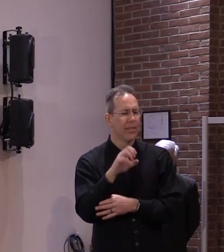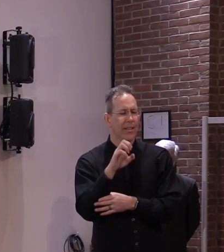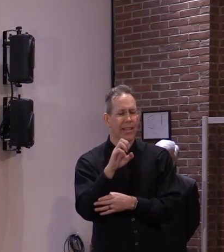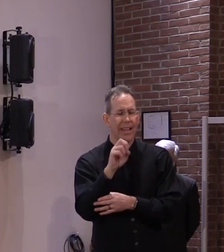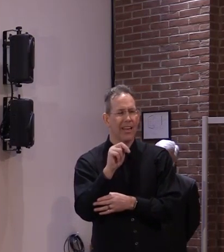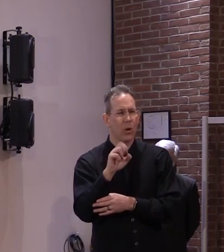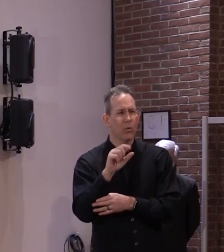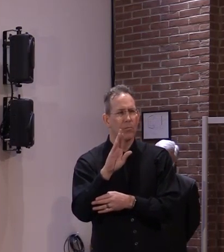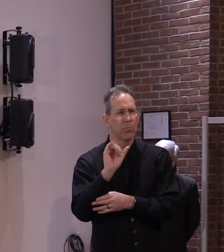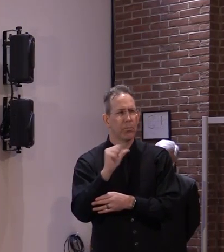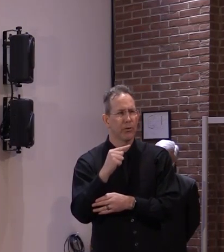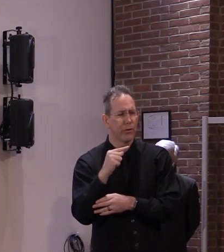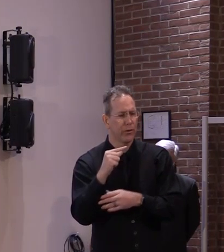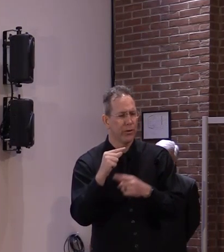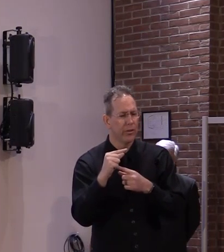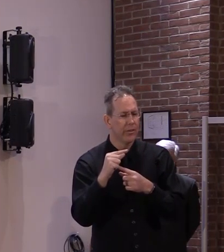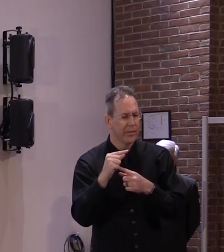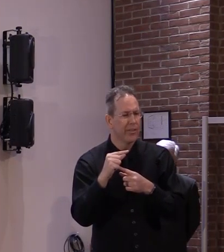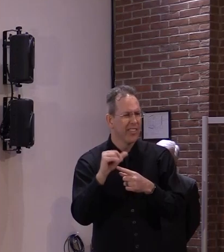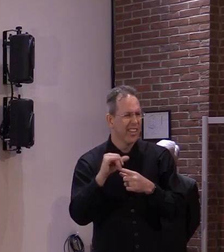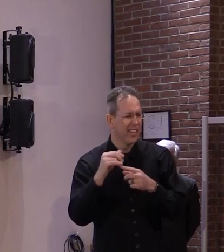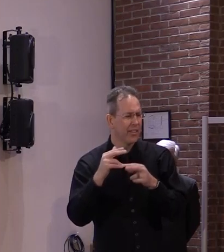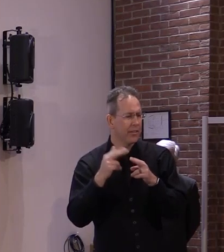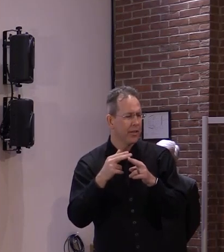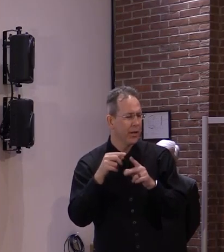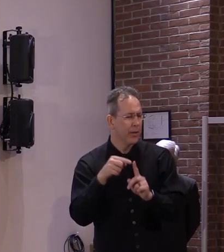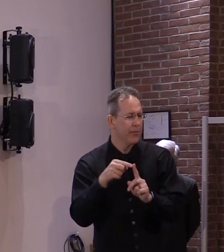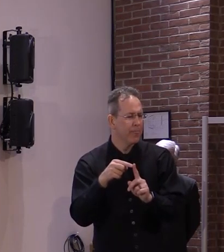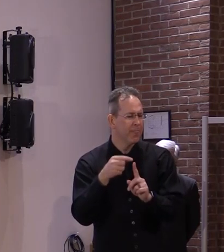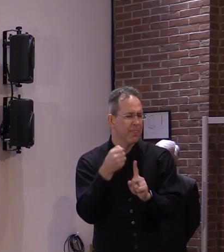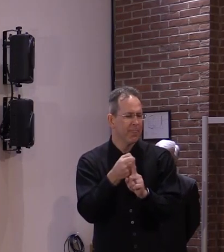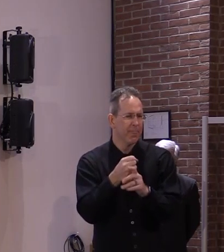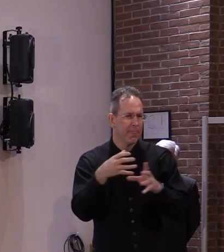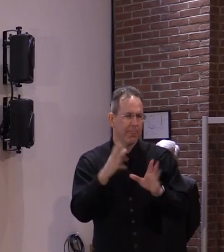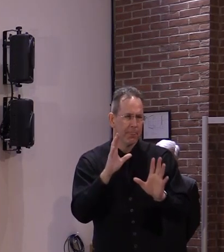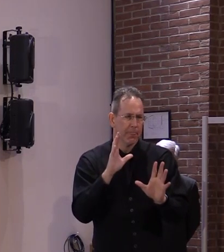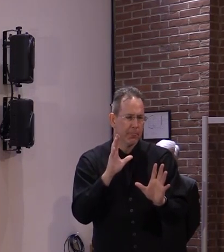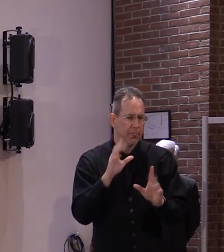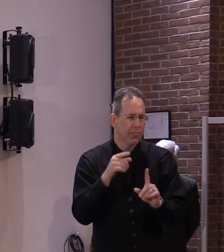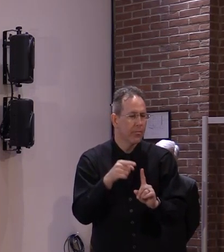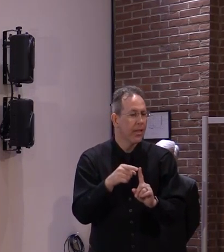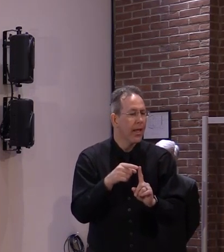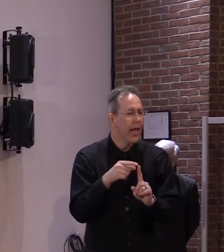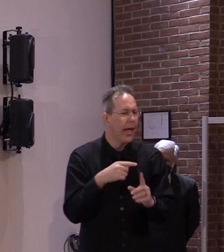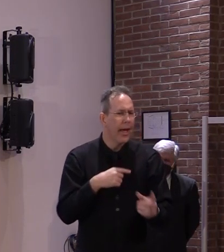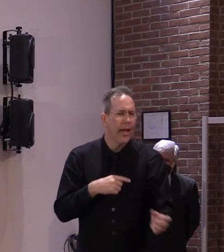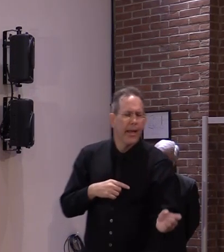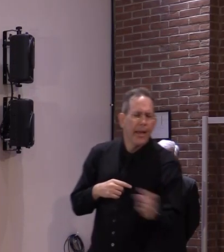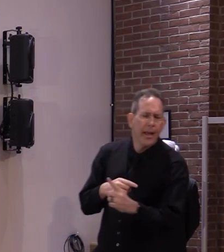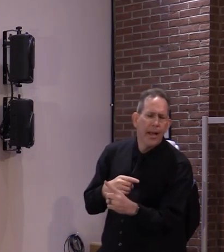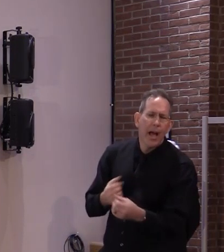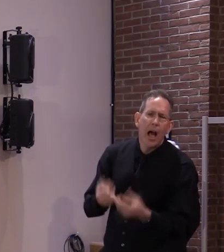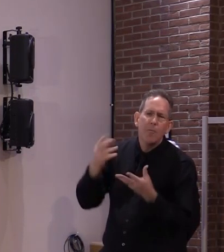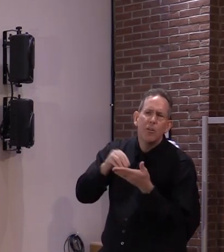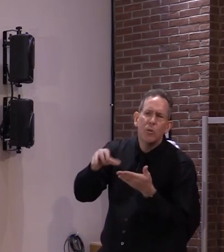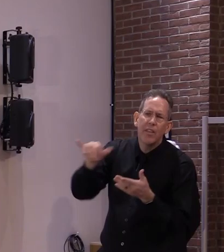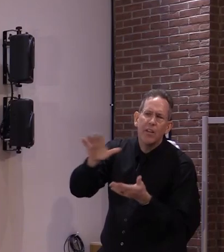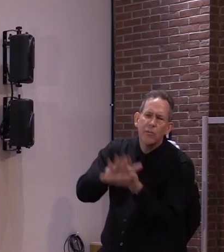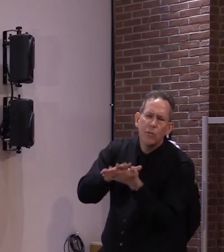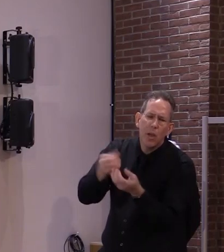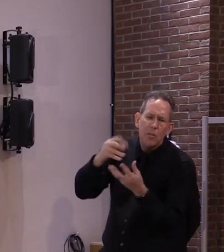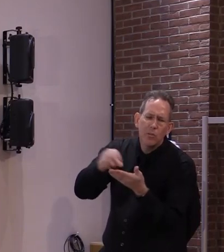Okay. And how many cases are there in Enosburg? I believe the website will show